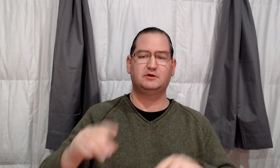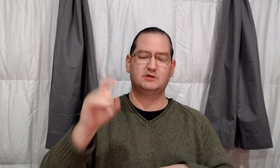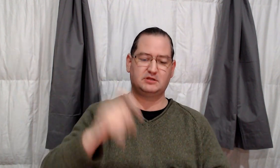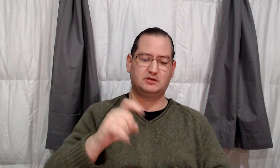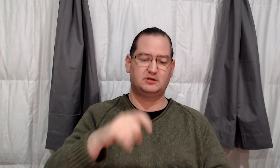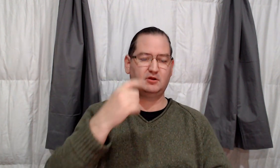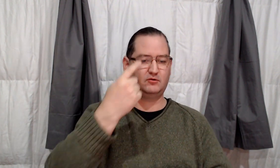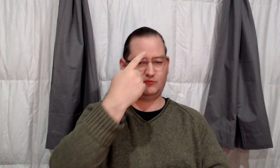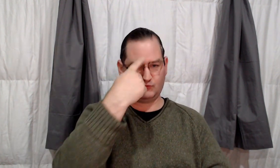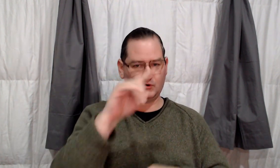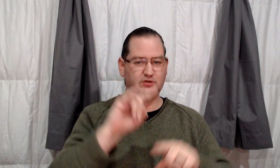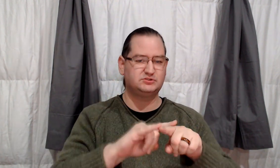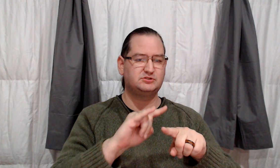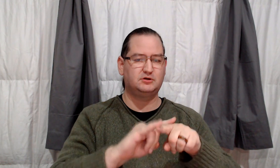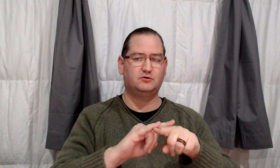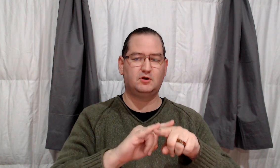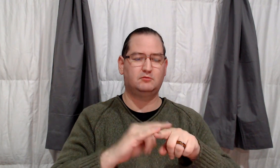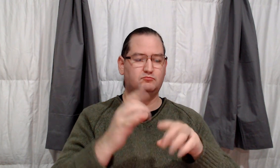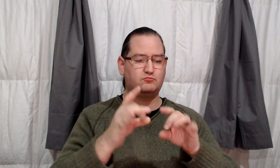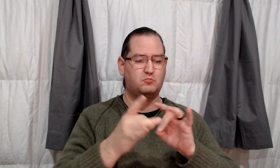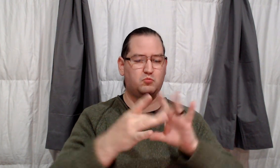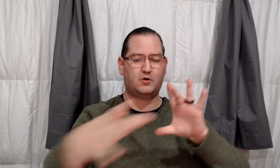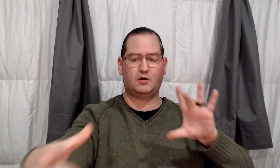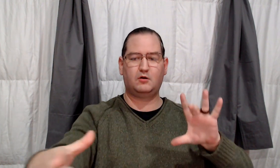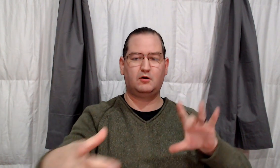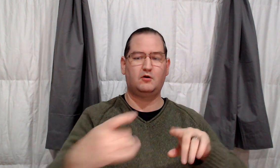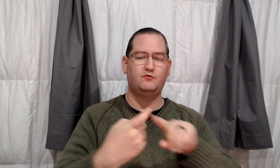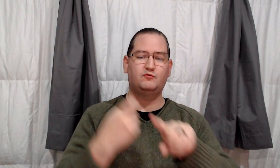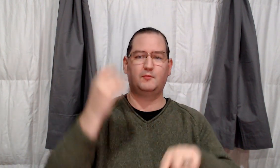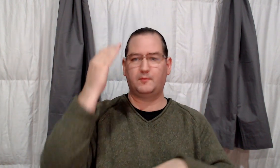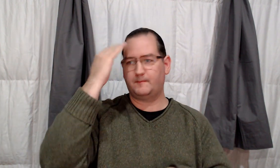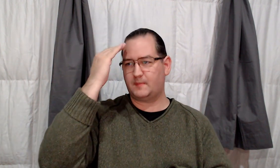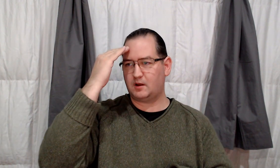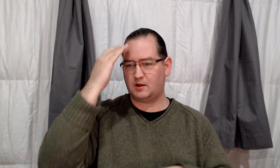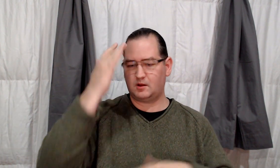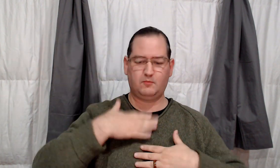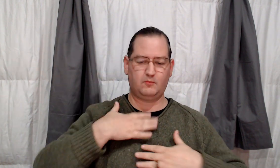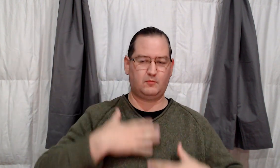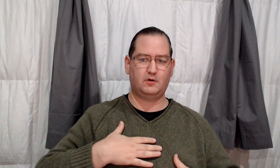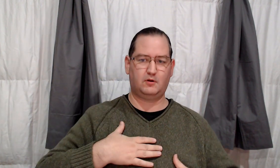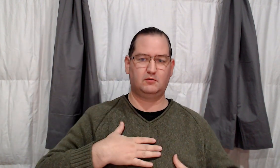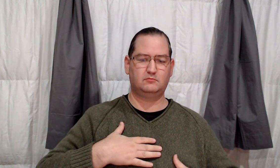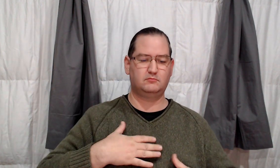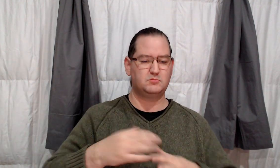mind. And instead of wondering why, just go yippee.